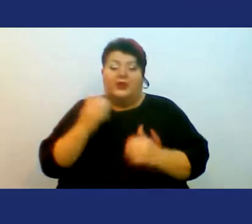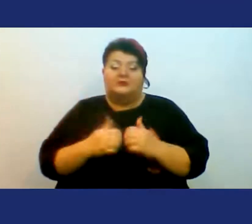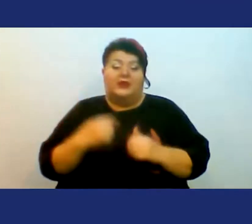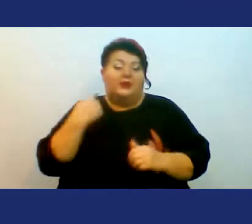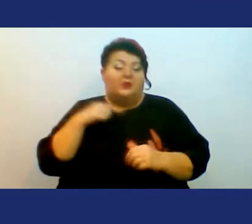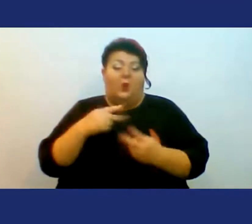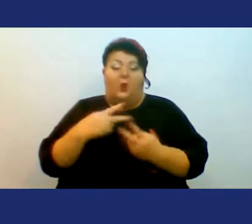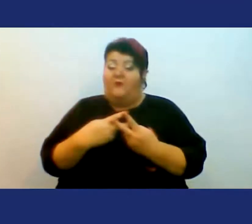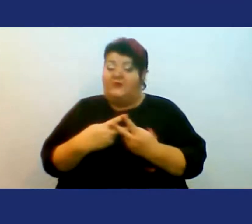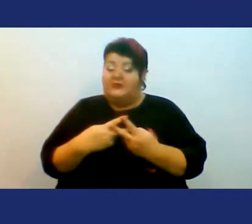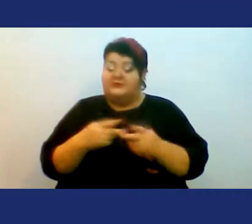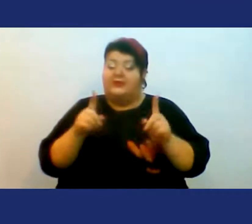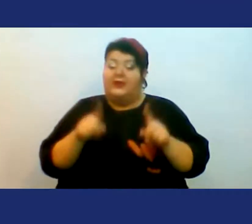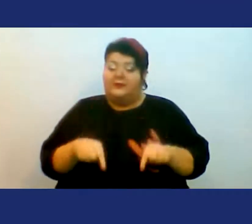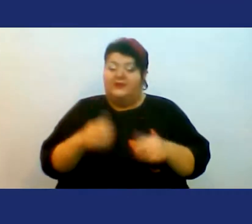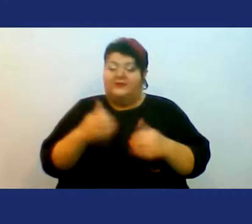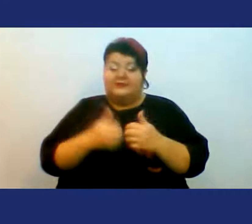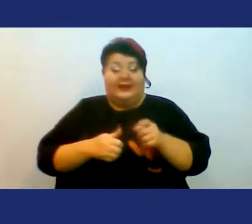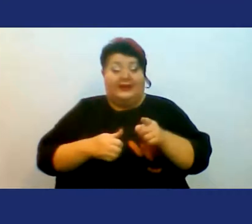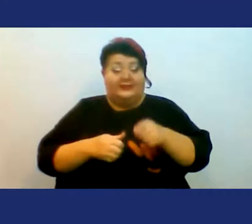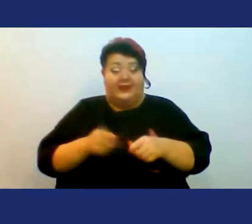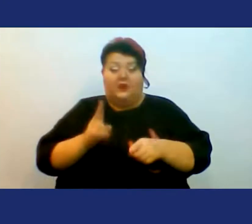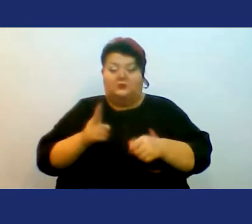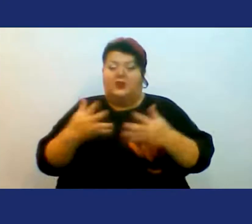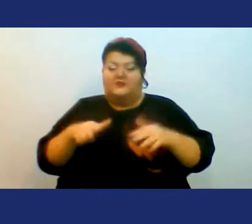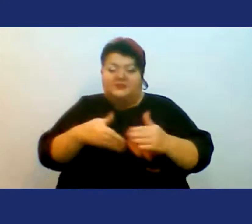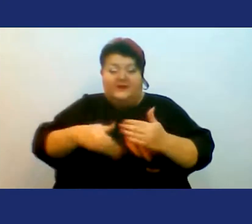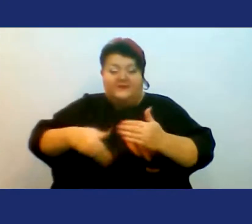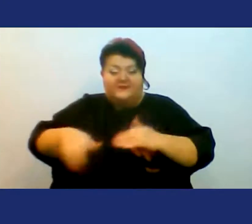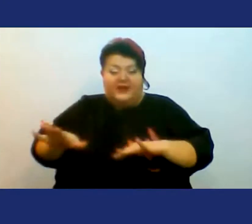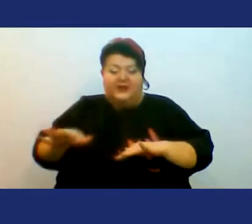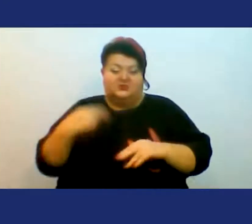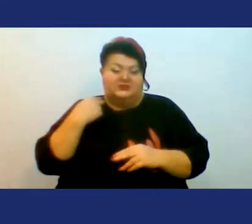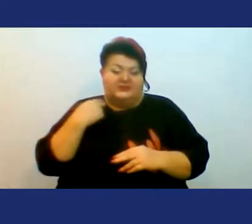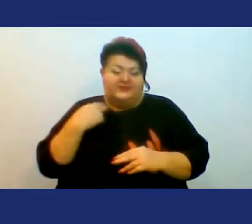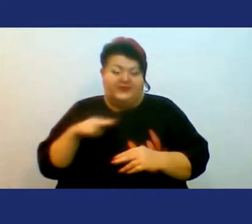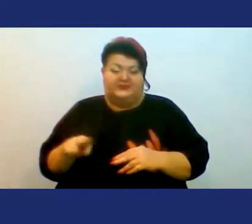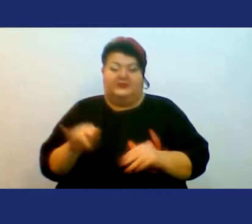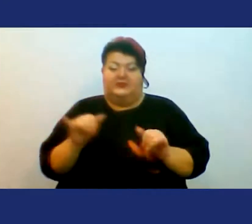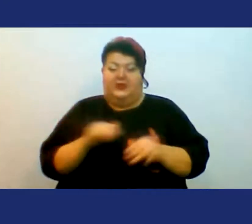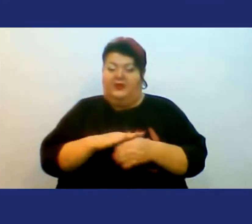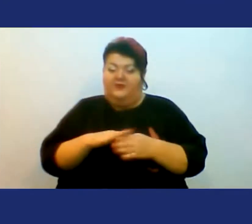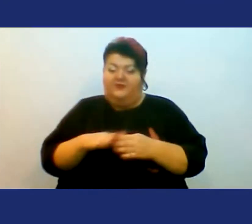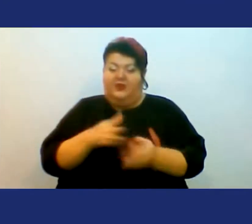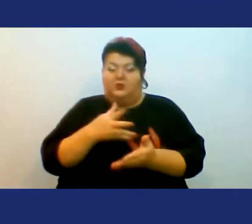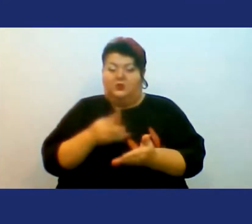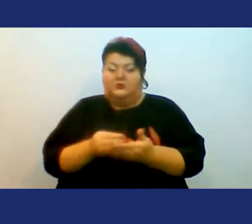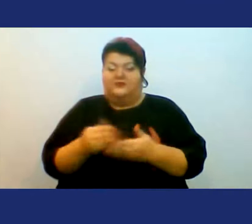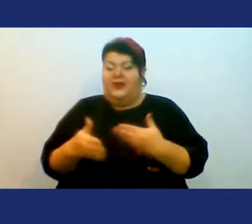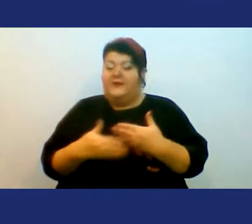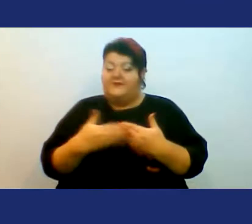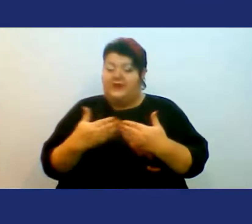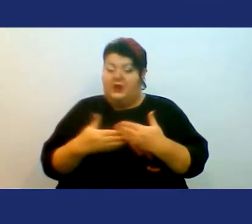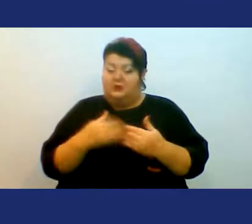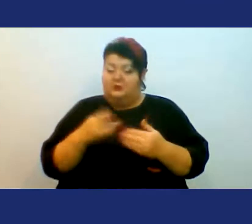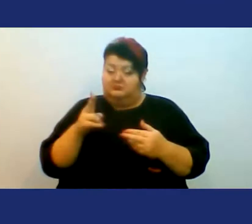and have been released from prison. And this is something that's been commented by international observers as being against international